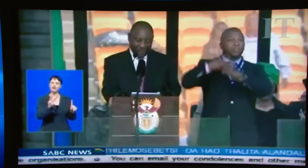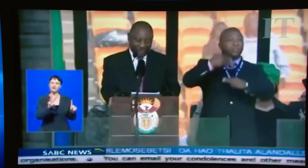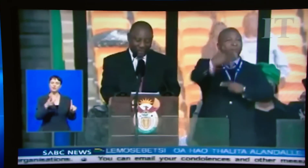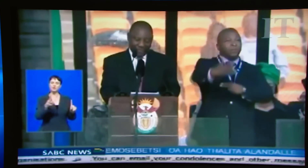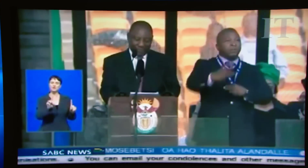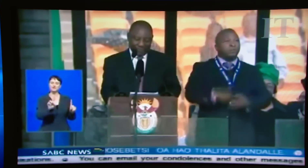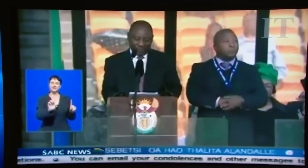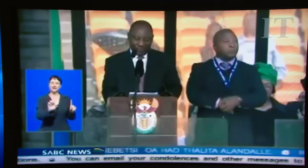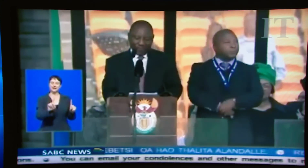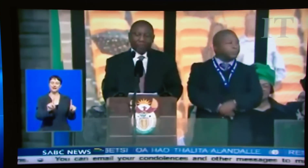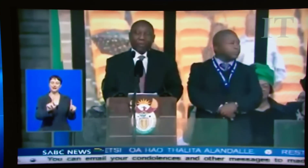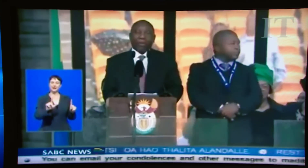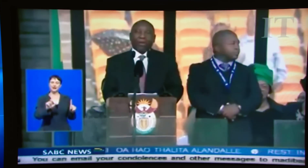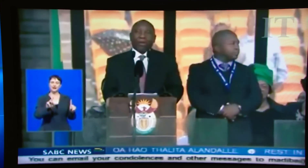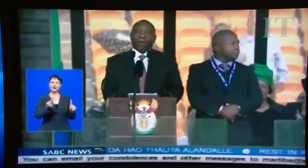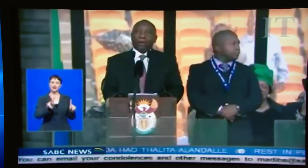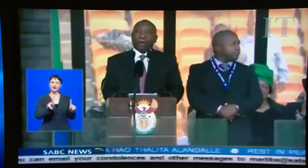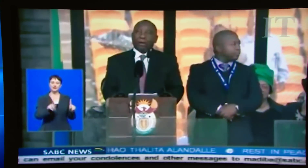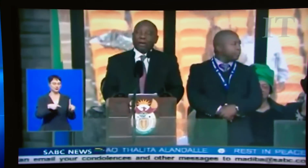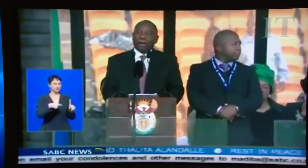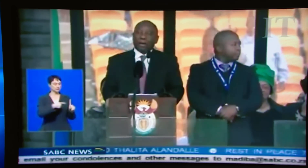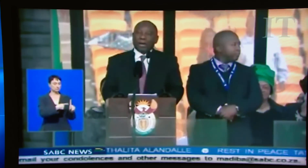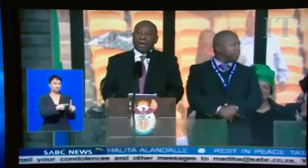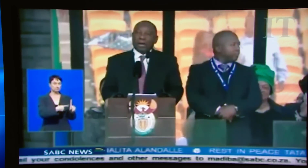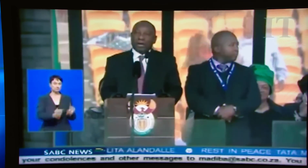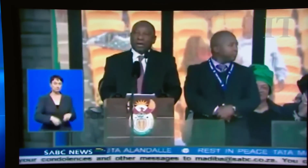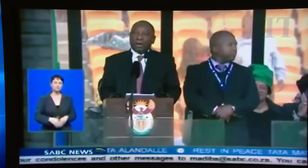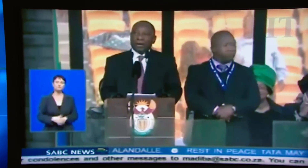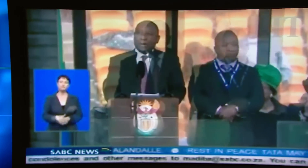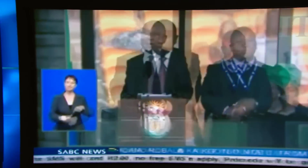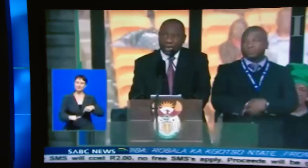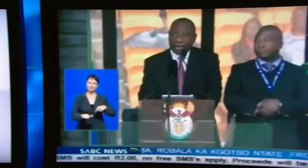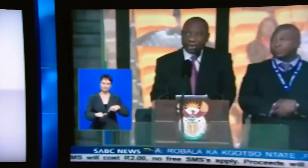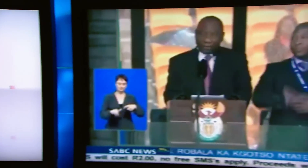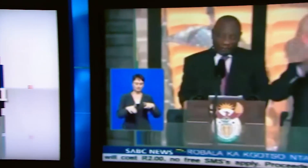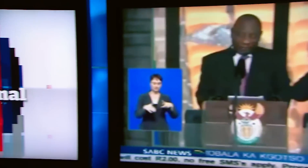gibberish. Compare him to the woman on the left of your screen who is signing properly.